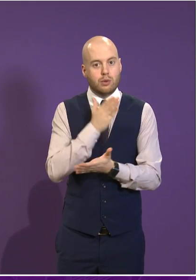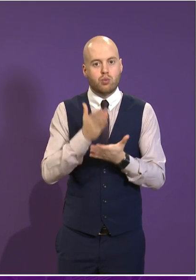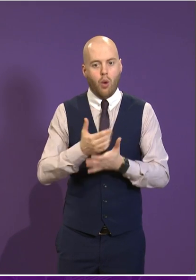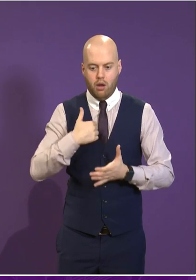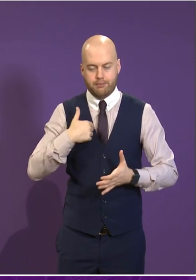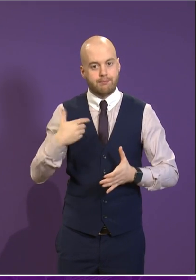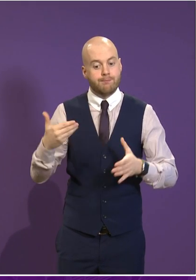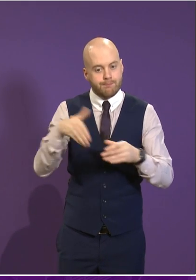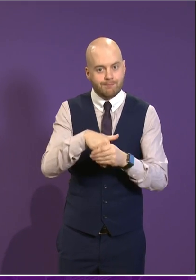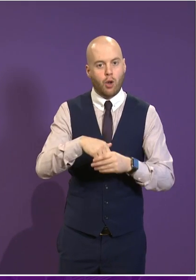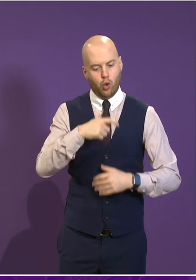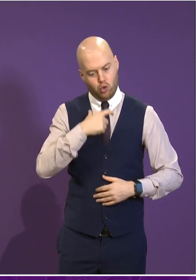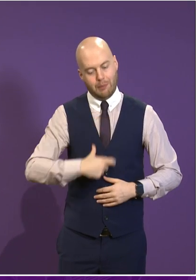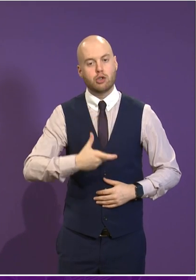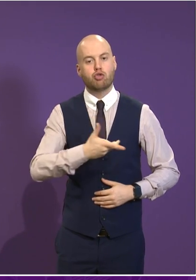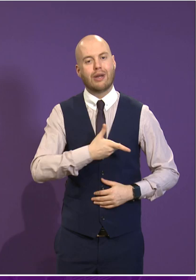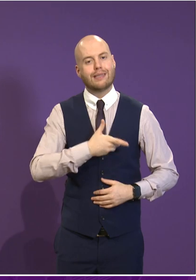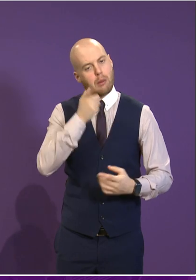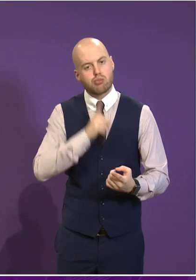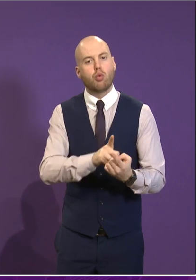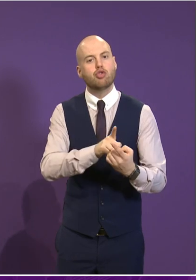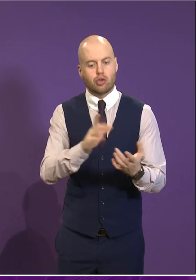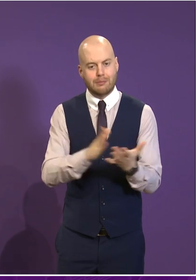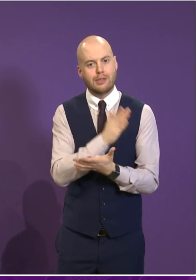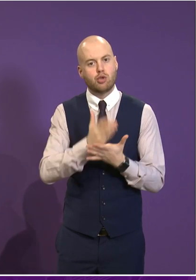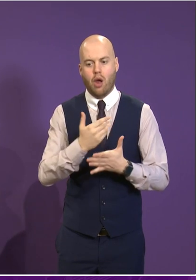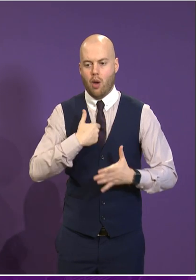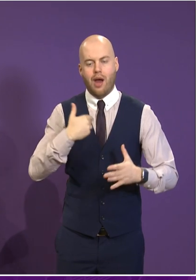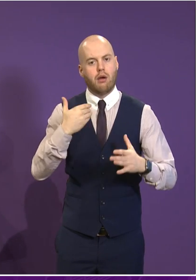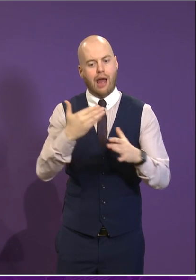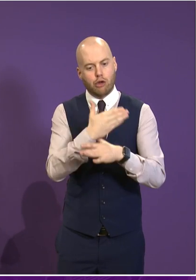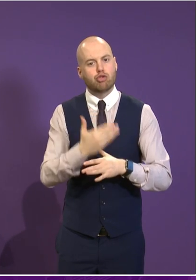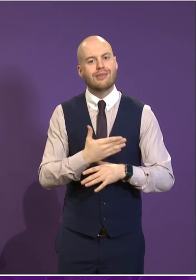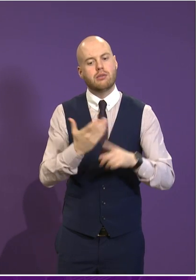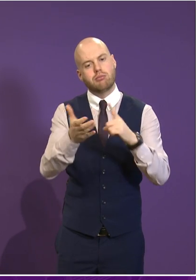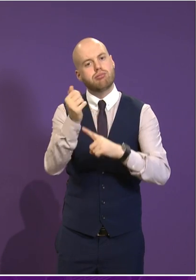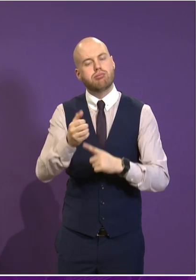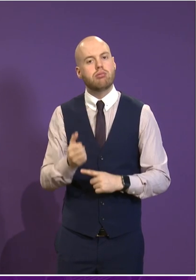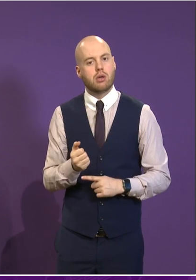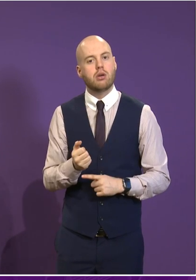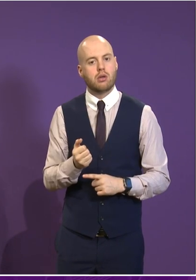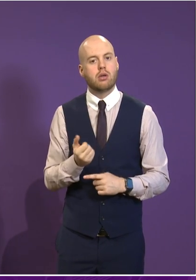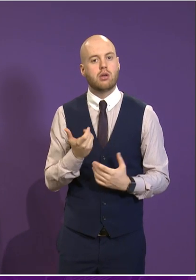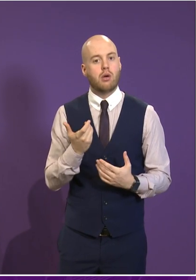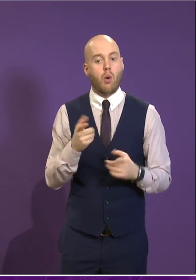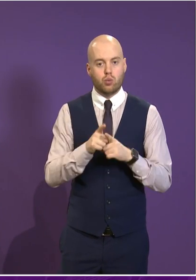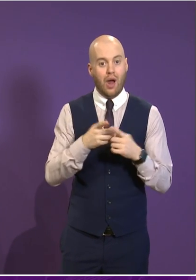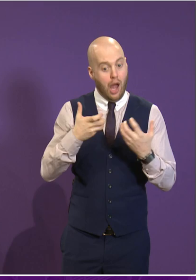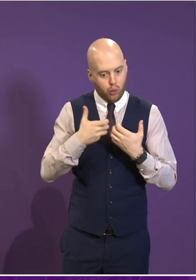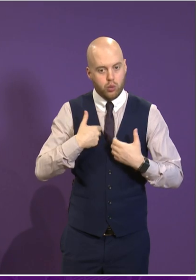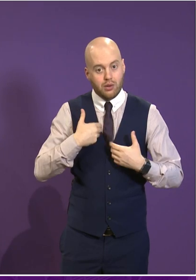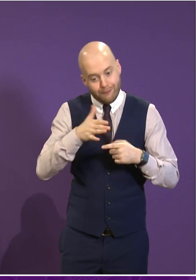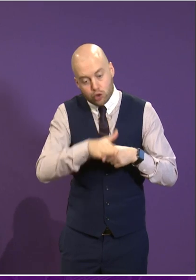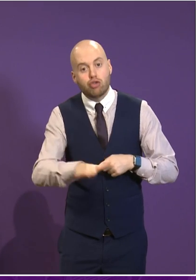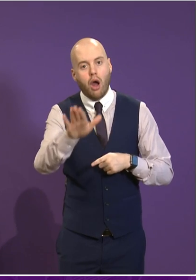really incorporating a human rights approach to all our actions, in terms of how we take forward our programme for government